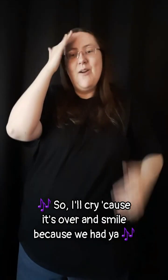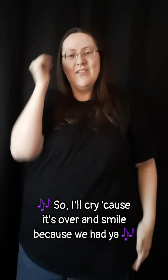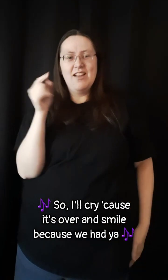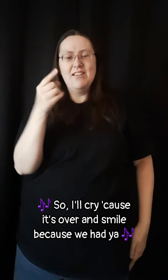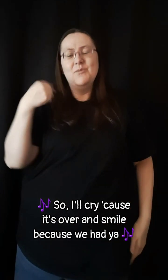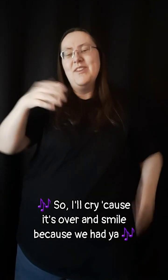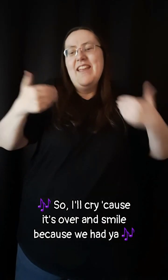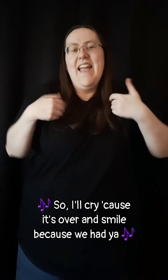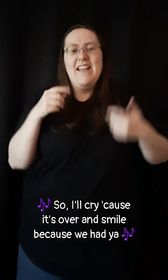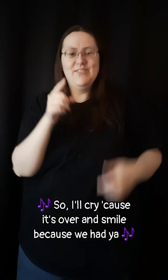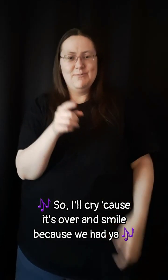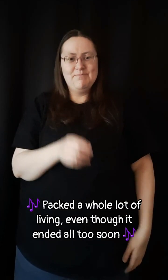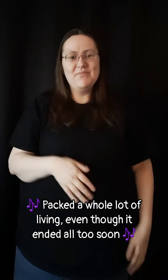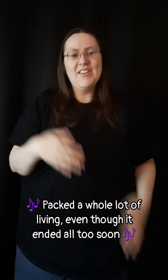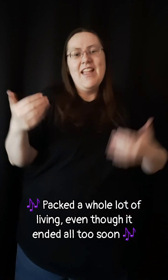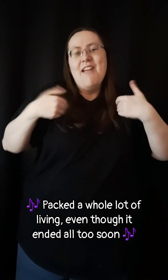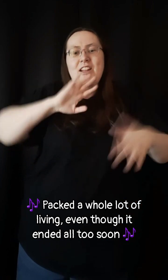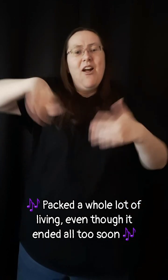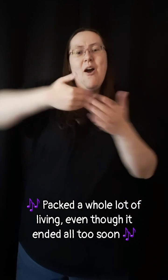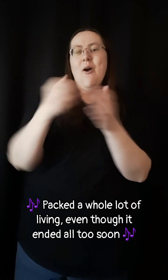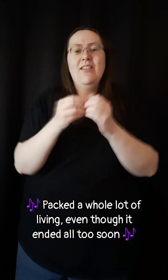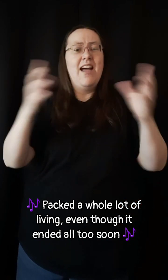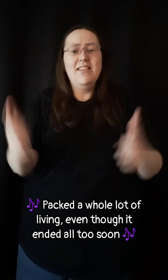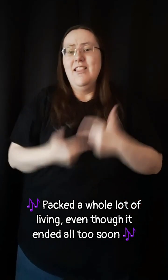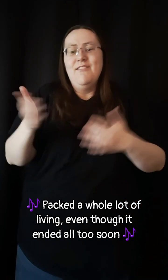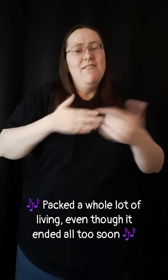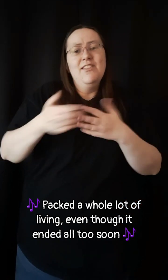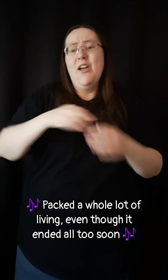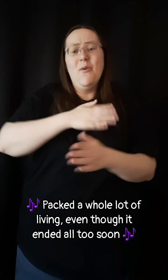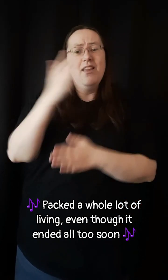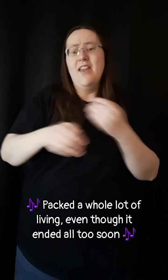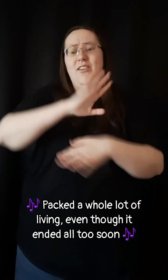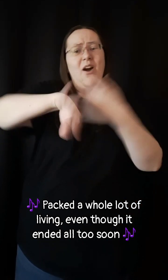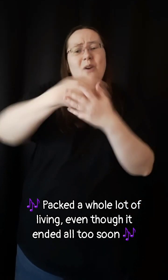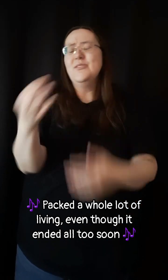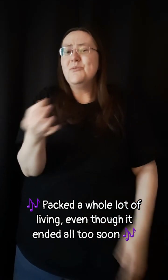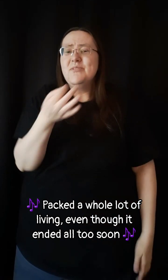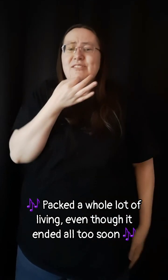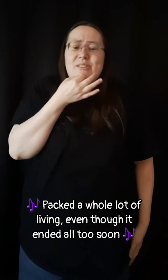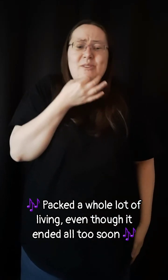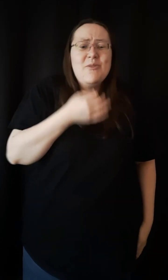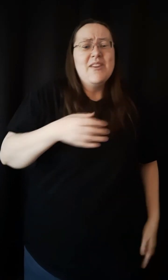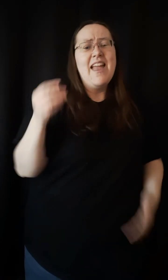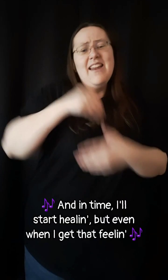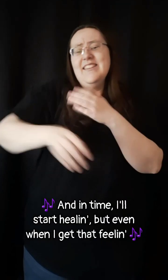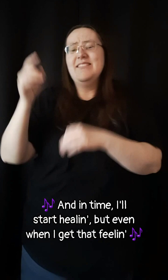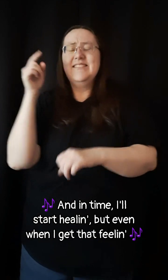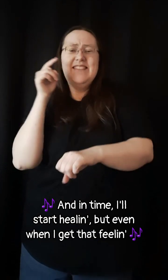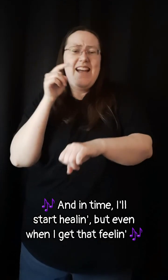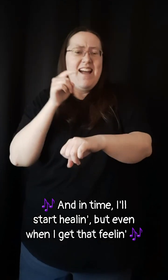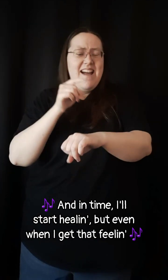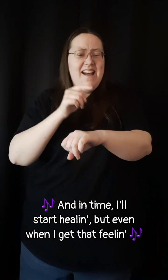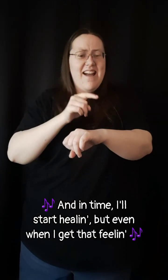and smile because we had you Packed a whole lot of livin' even though it ended all too soon And